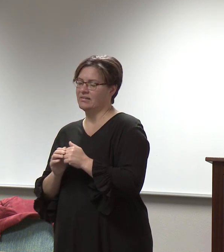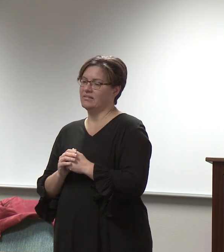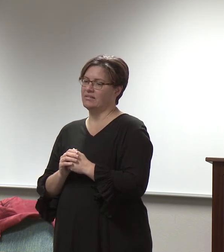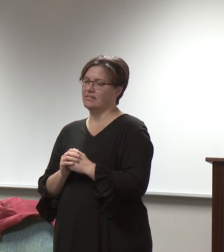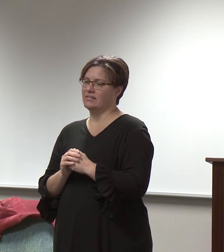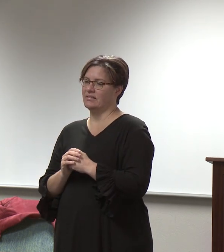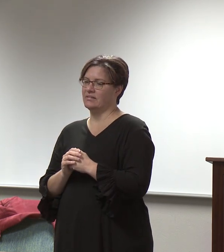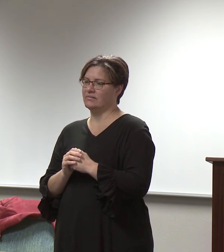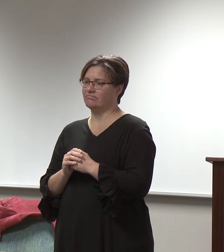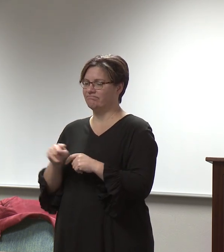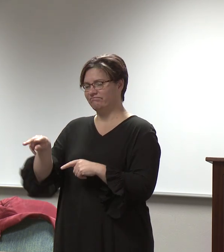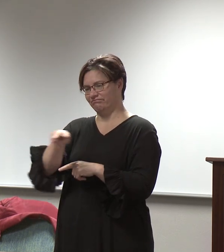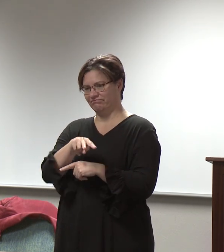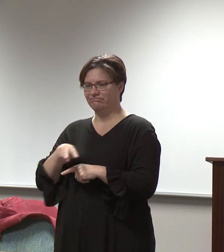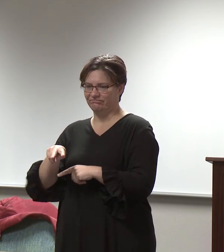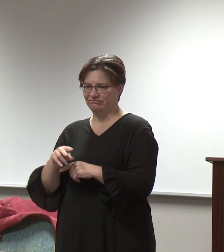the venue.